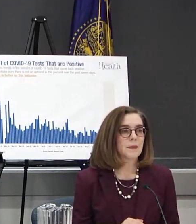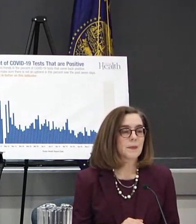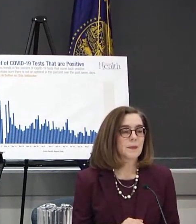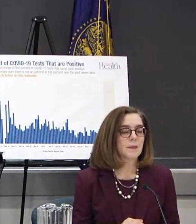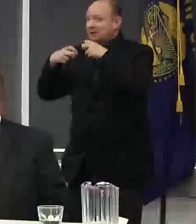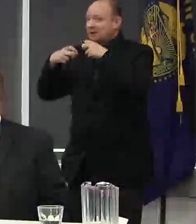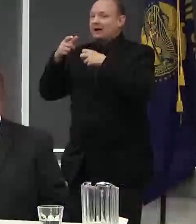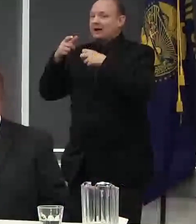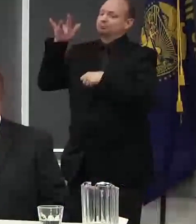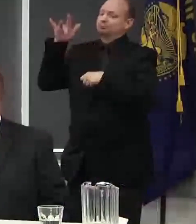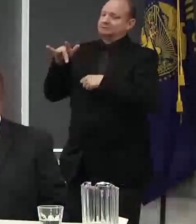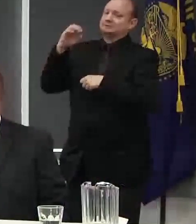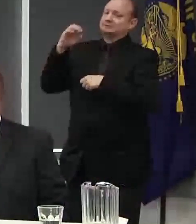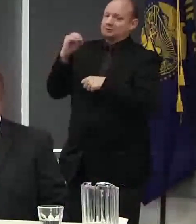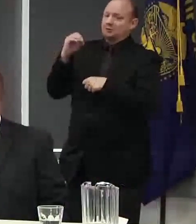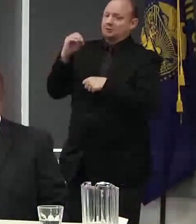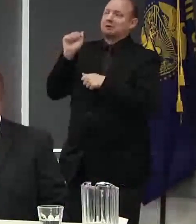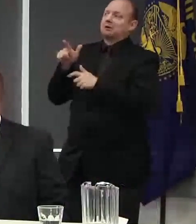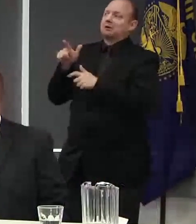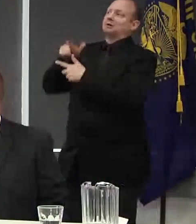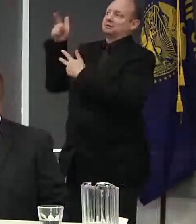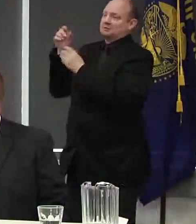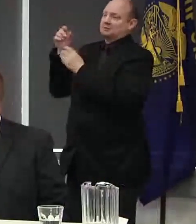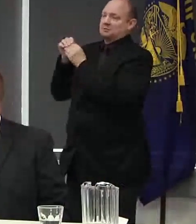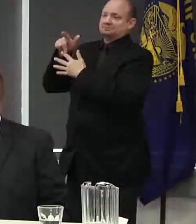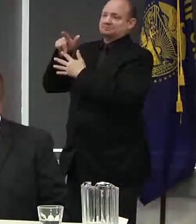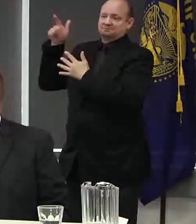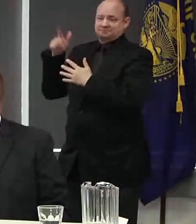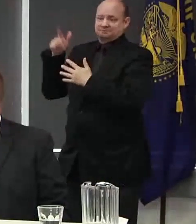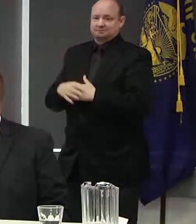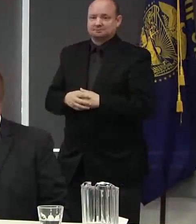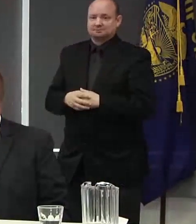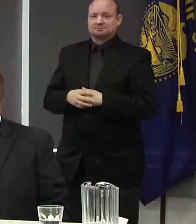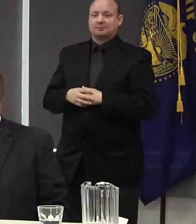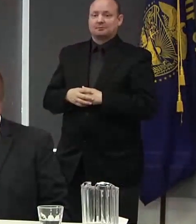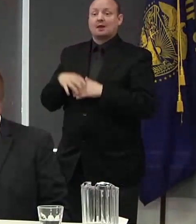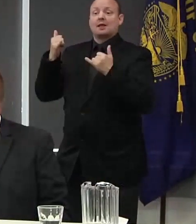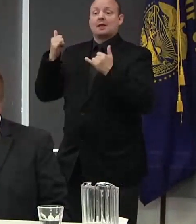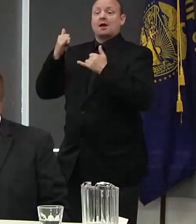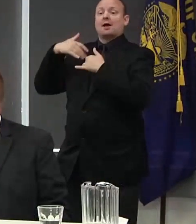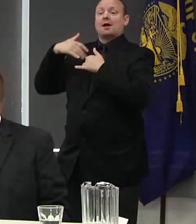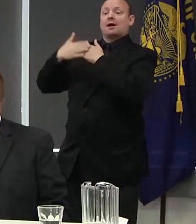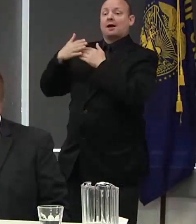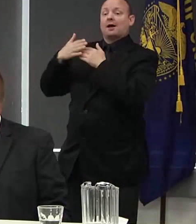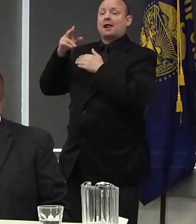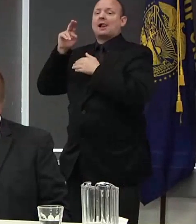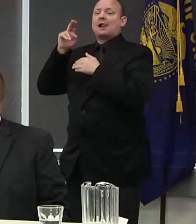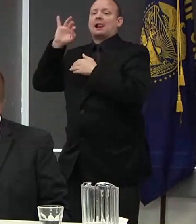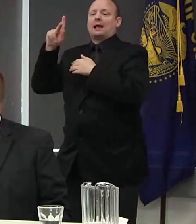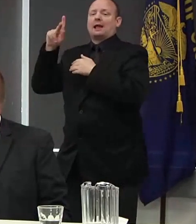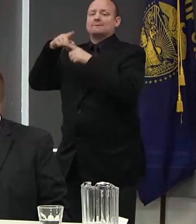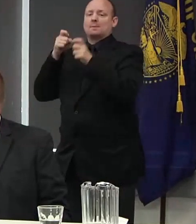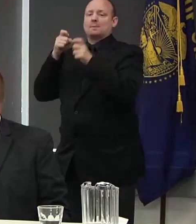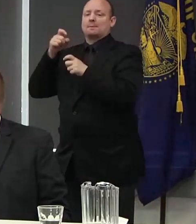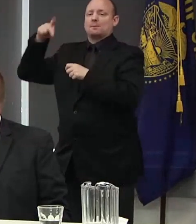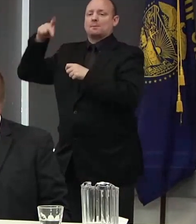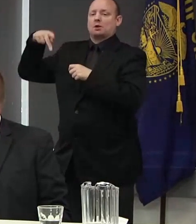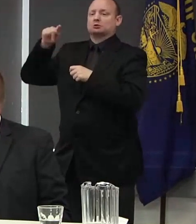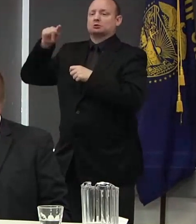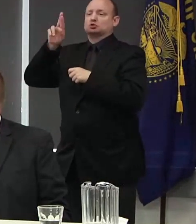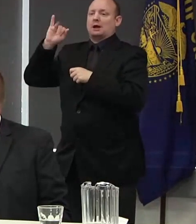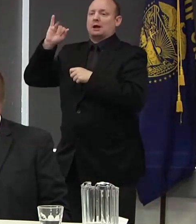but please press 0 to work with the operator. Next up, we have Nick Budnick from the Portland Tribune. Go ahead, Nick.